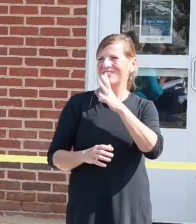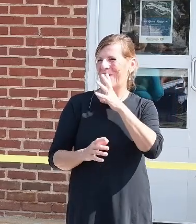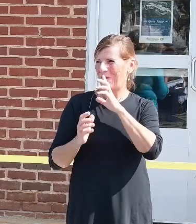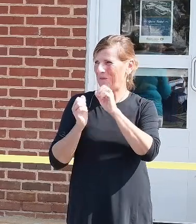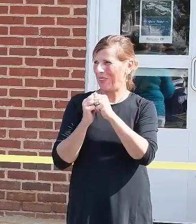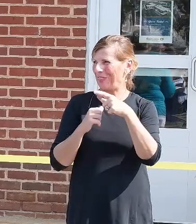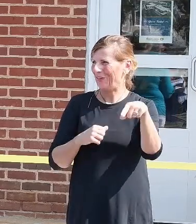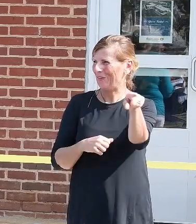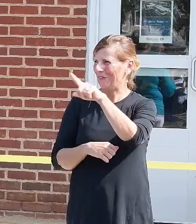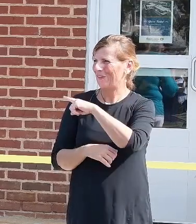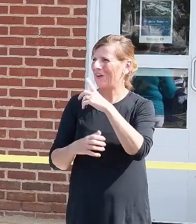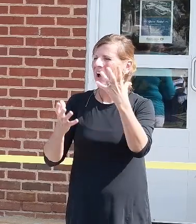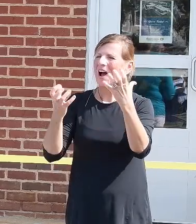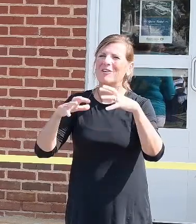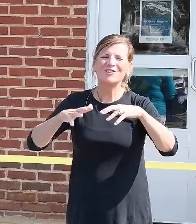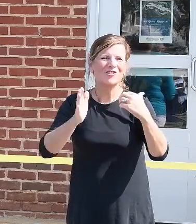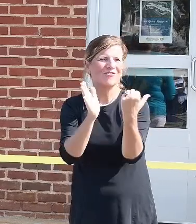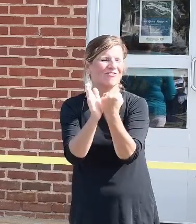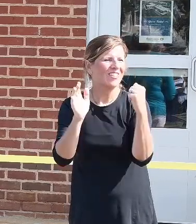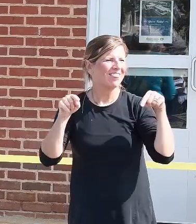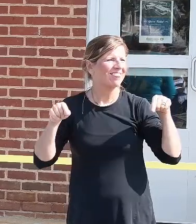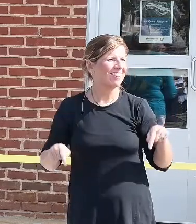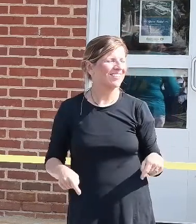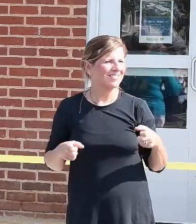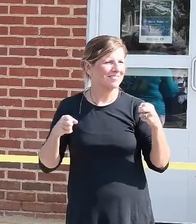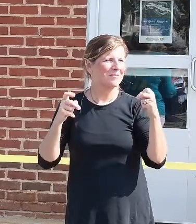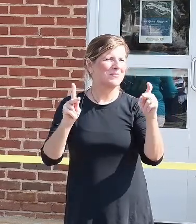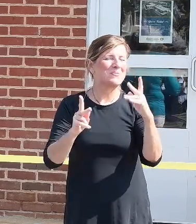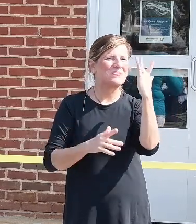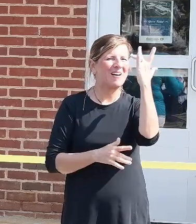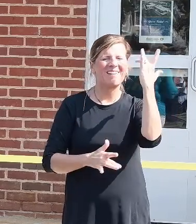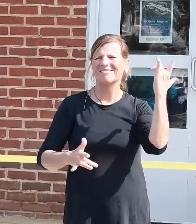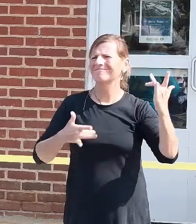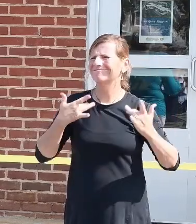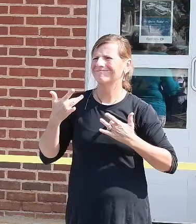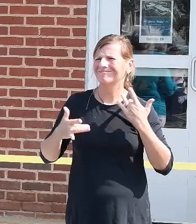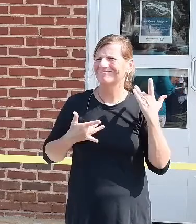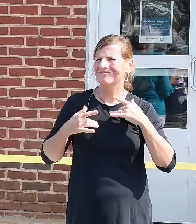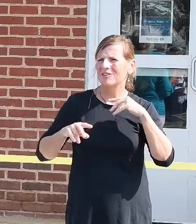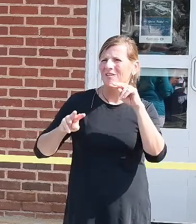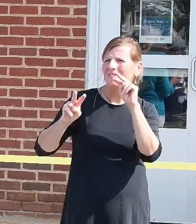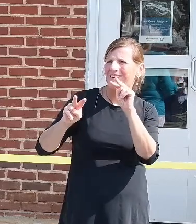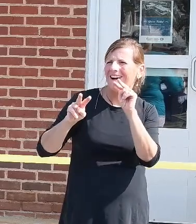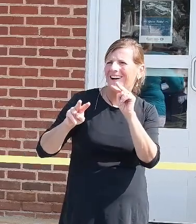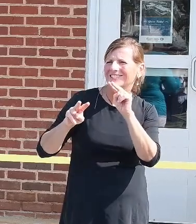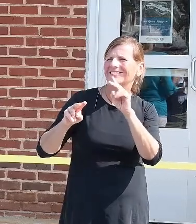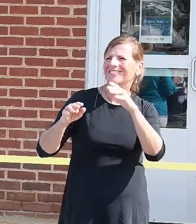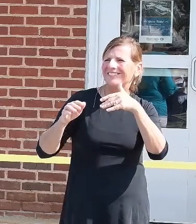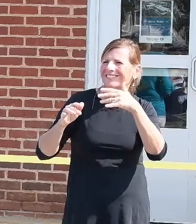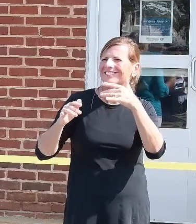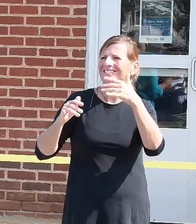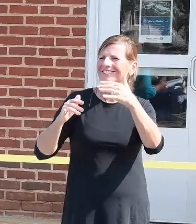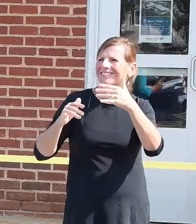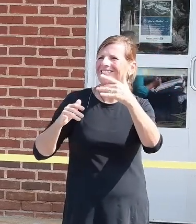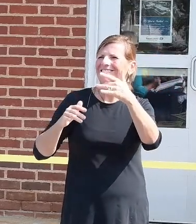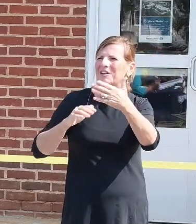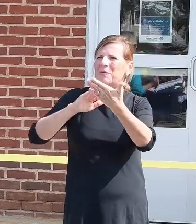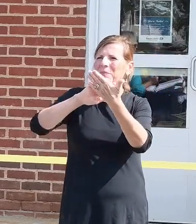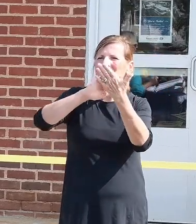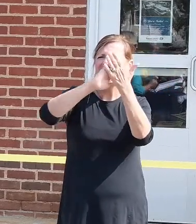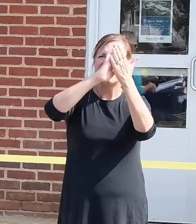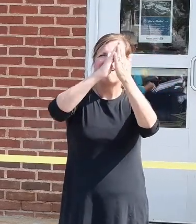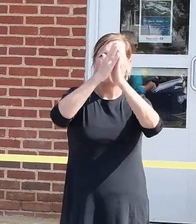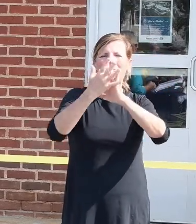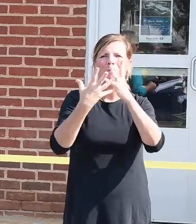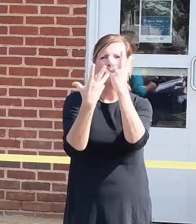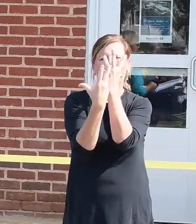And I wanted to take it because I've been so excited watching this year after year become the beautiful building